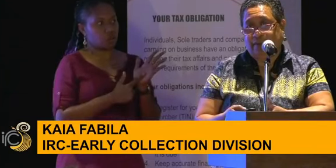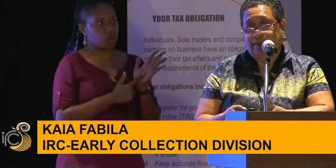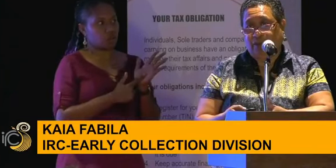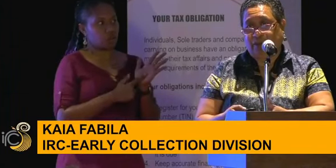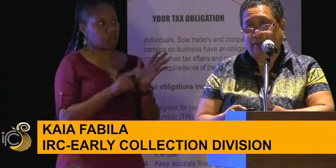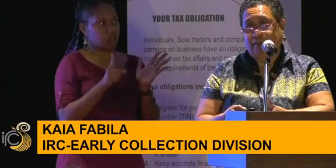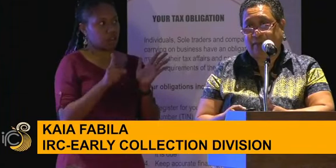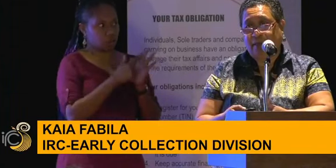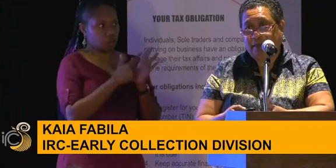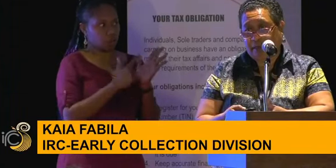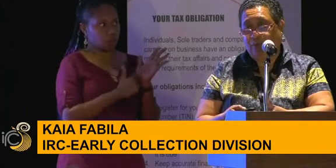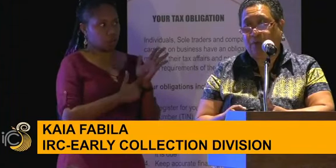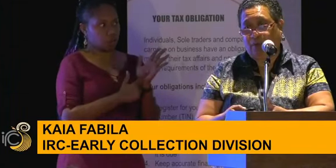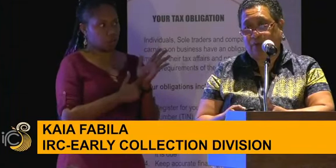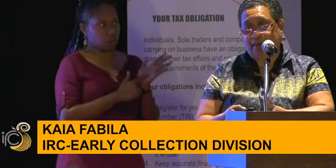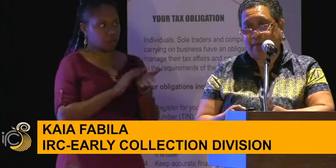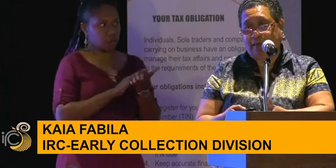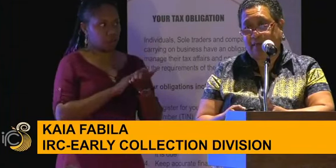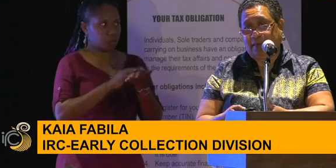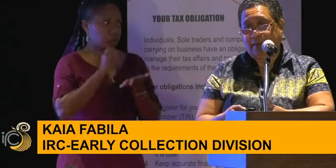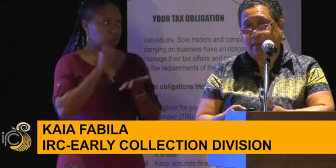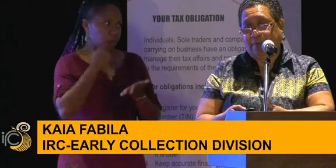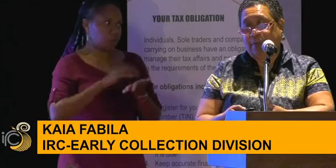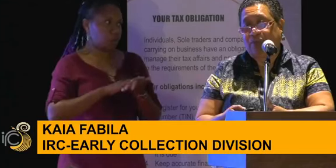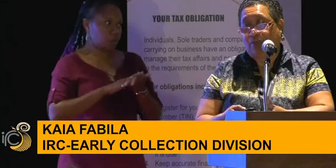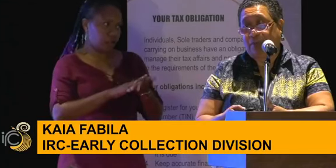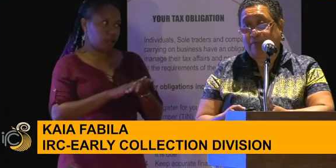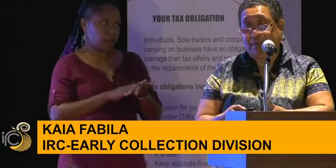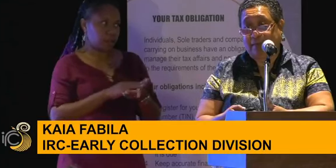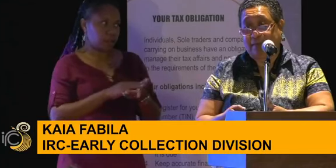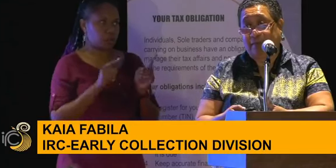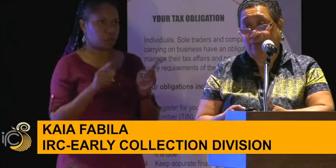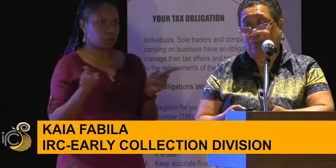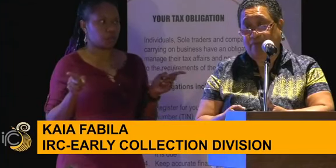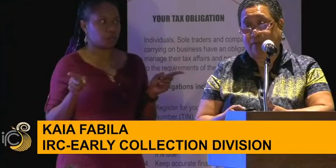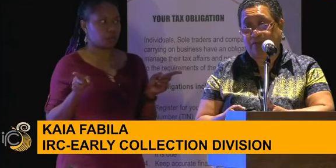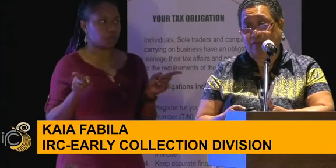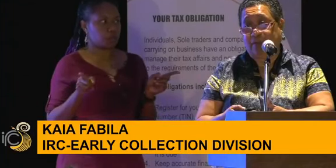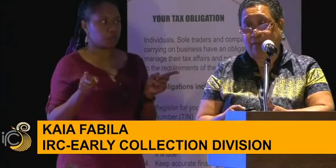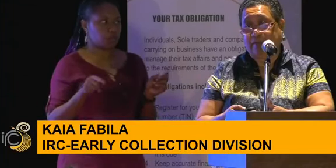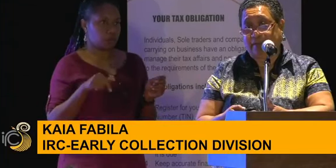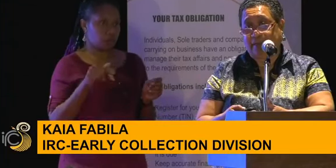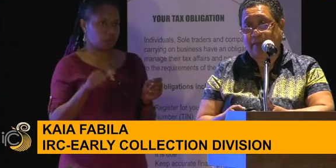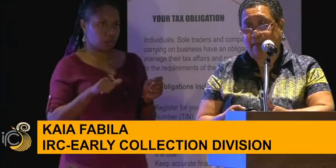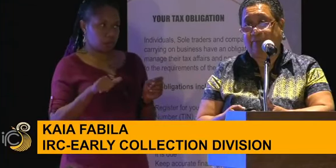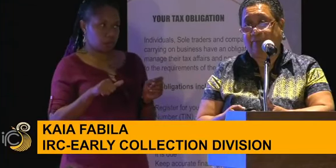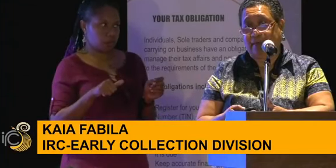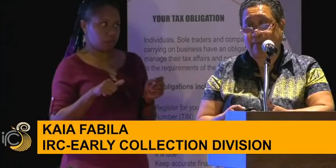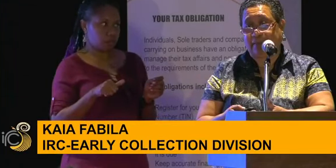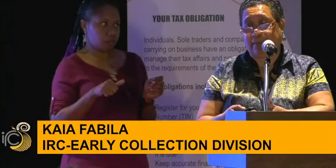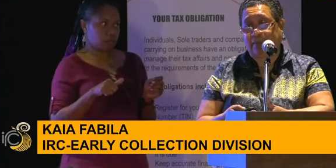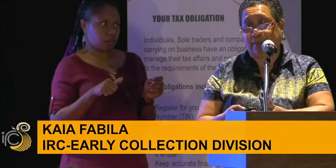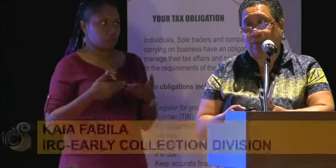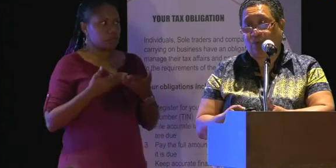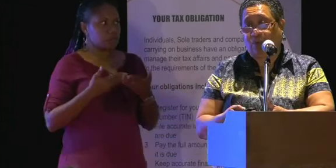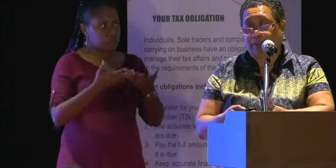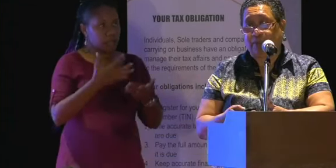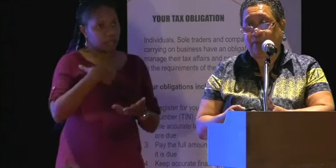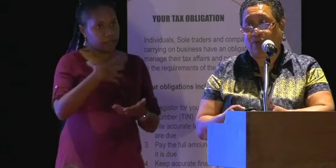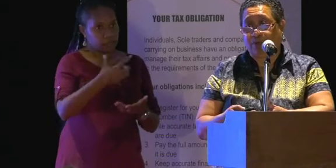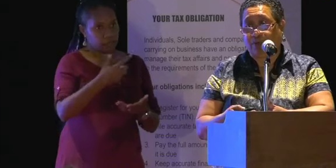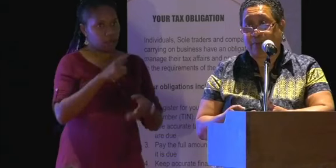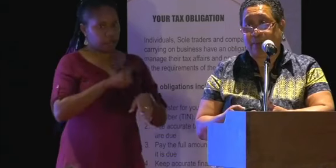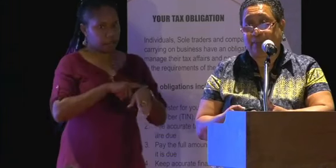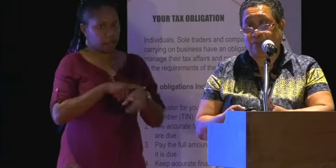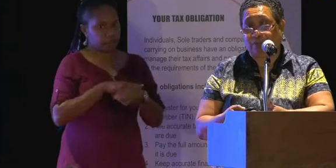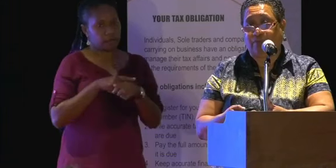request for extensions, and they will be considered based on the reasons that you provide to the IRC and the evidences or